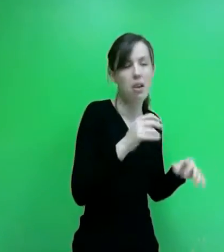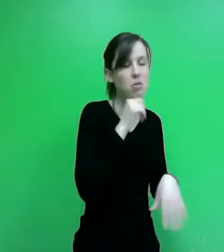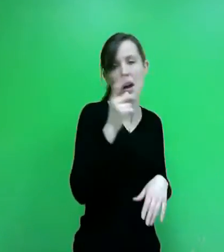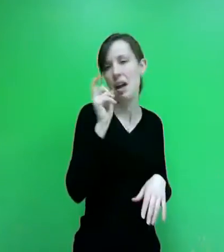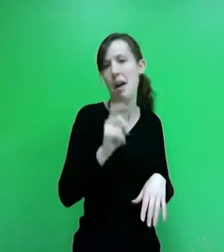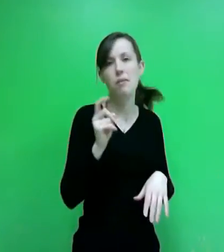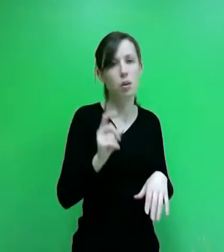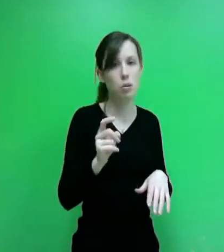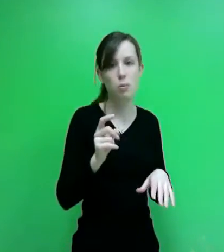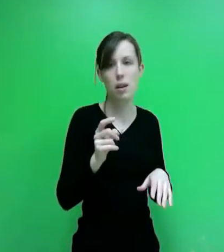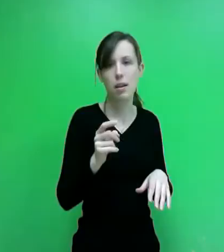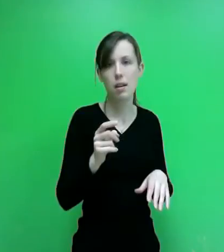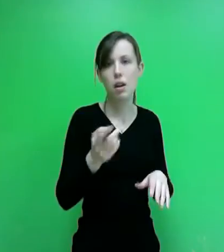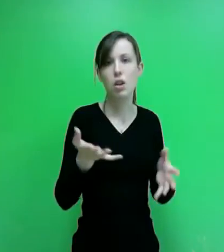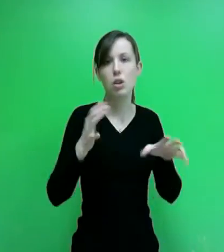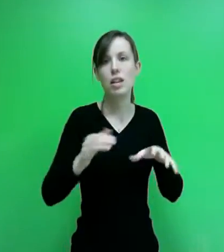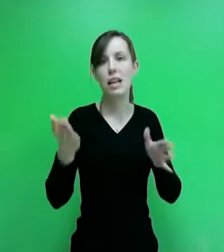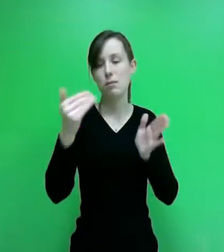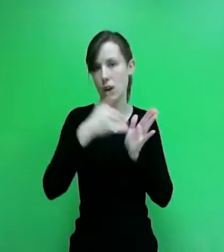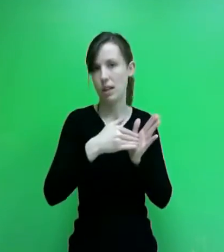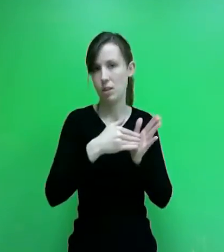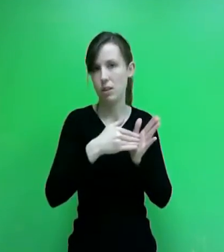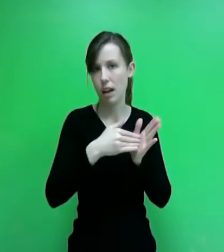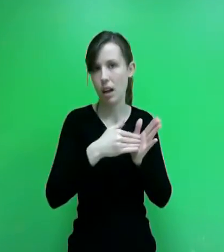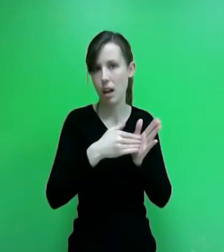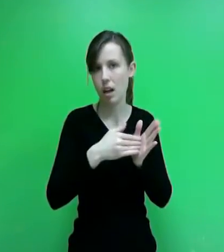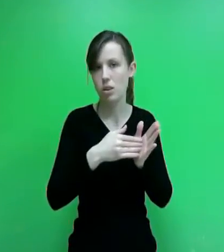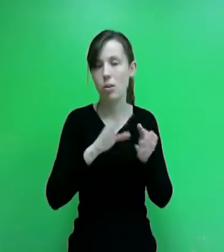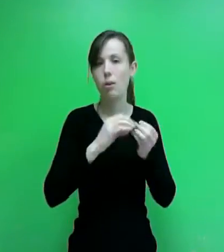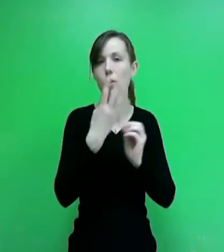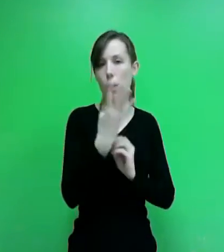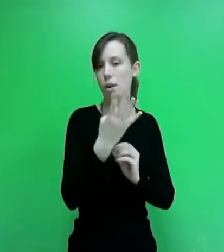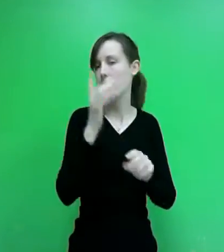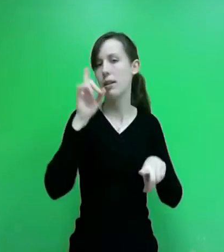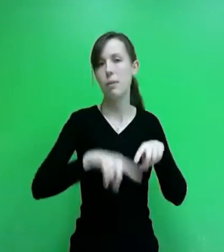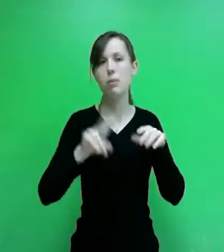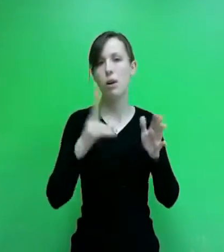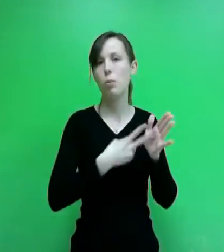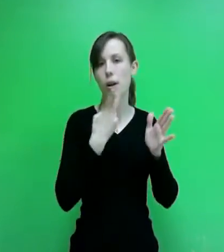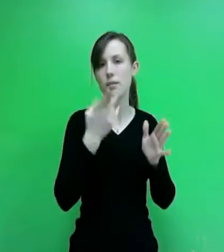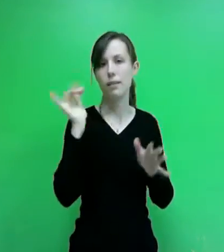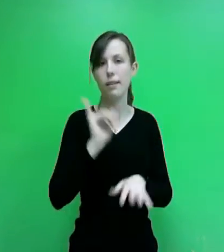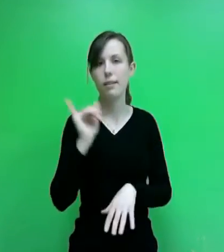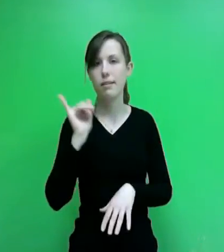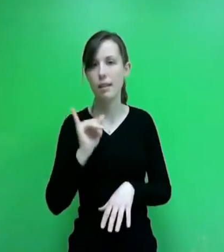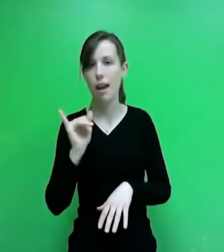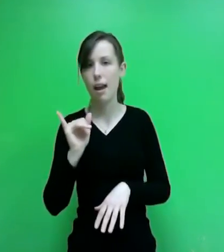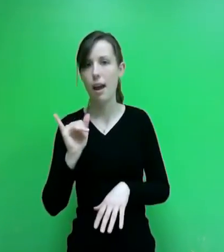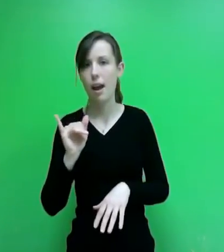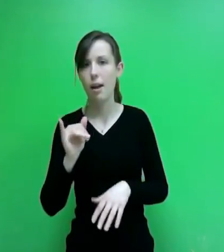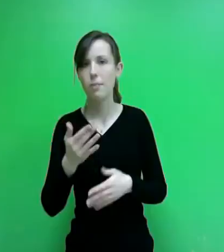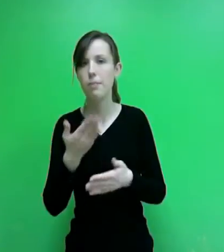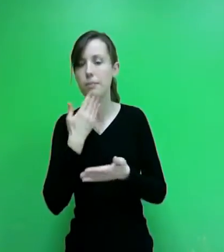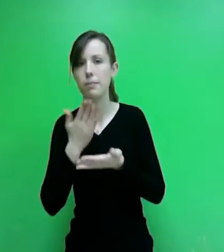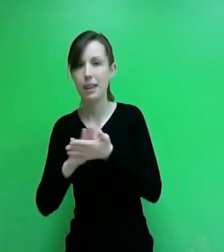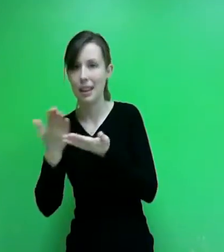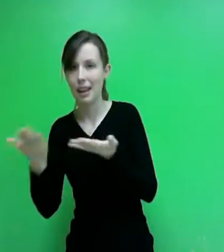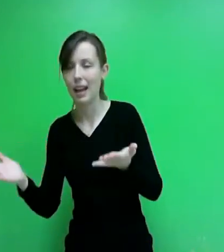be subjected to that. So again, for 4, you can't be tried twice for the same crime, and I do not have to be a witness against